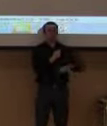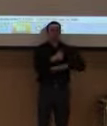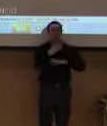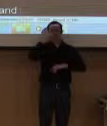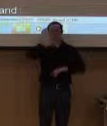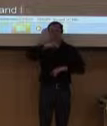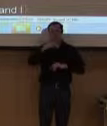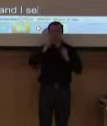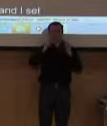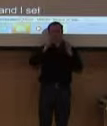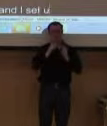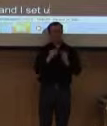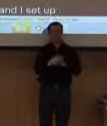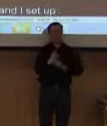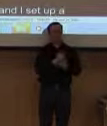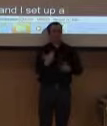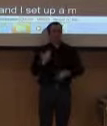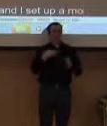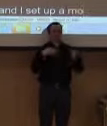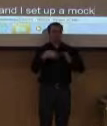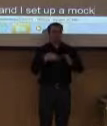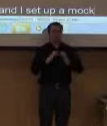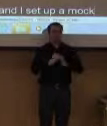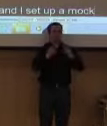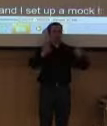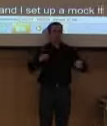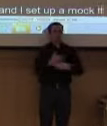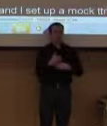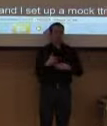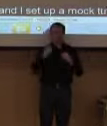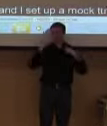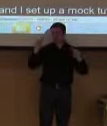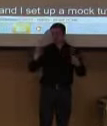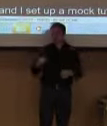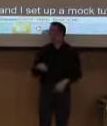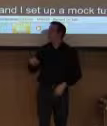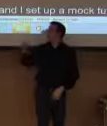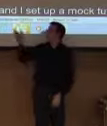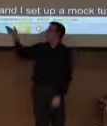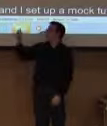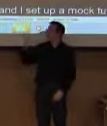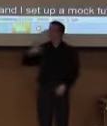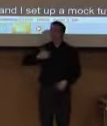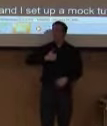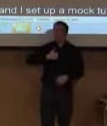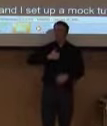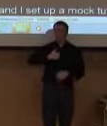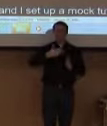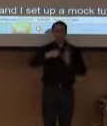tutoring session a few weeks ago to kind of illustrate how this works. So I am under the role of